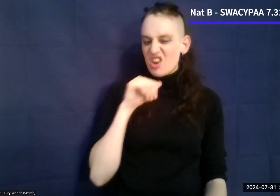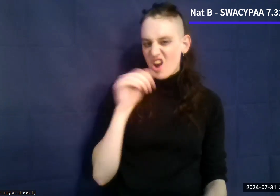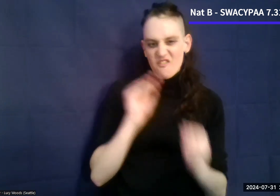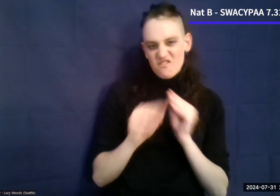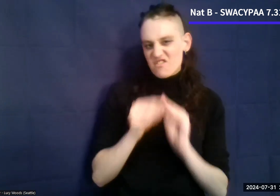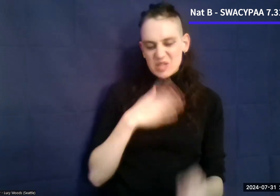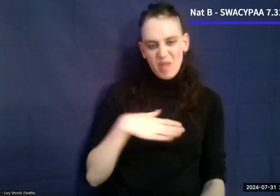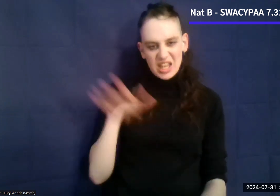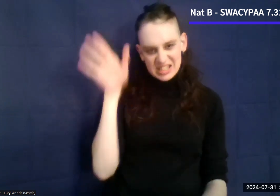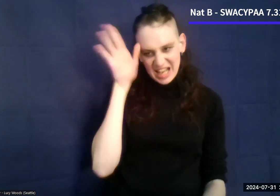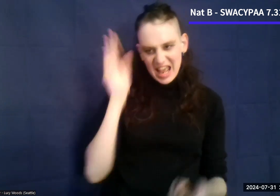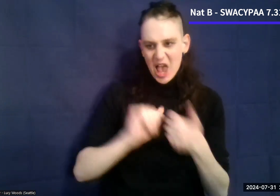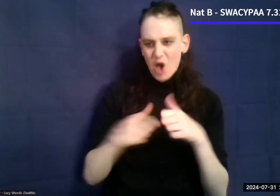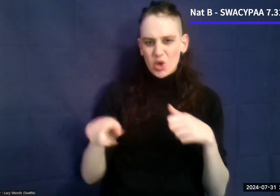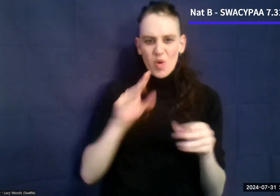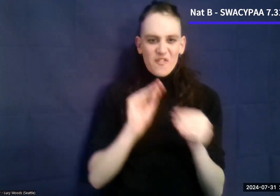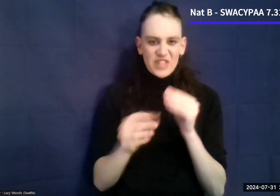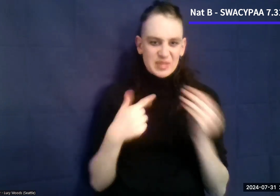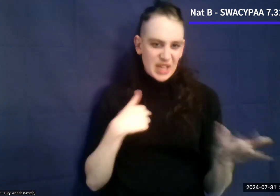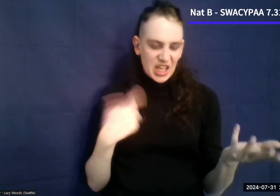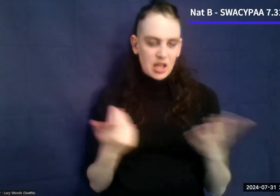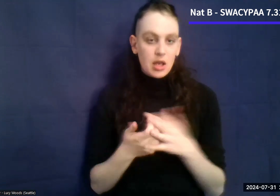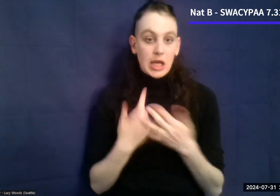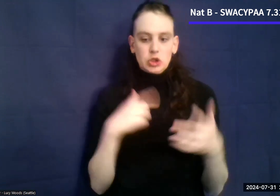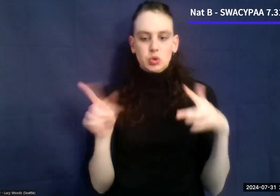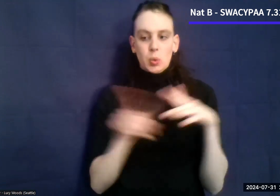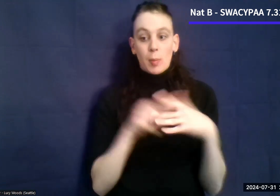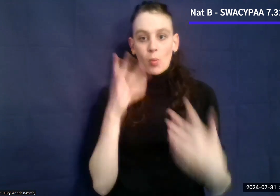where else to go, right? Nowhere else to turn. And